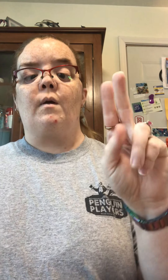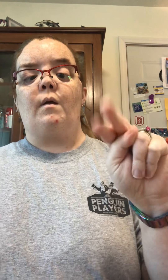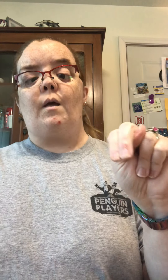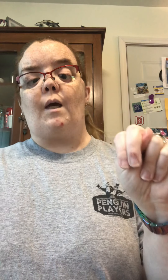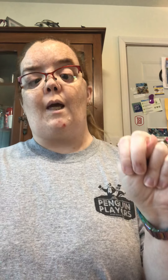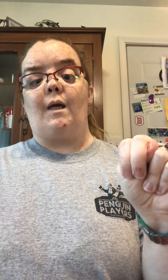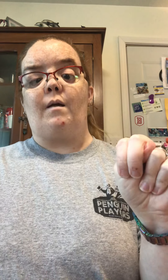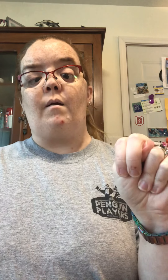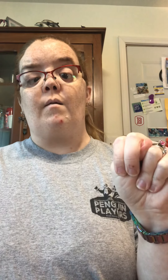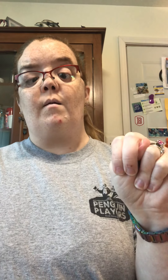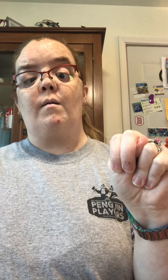N,